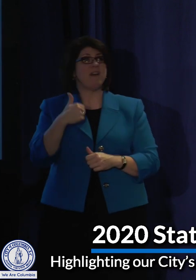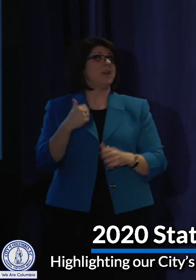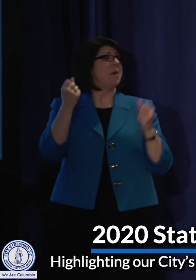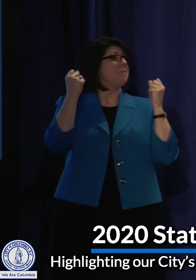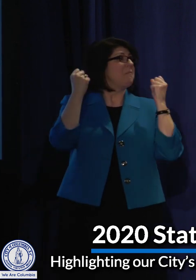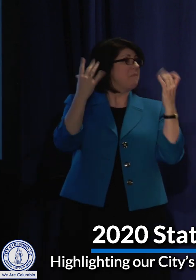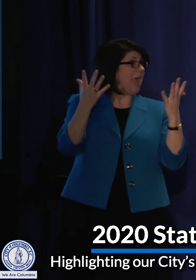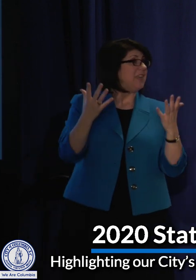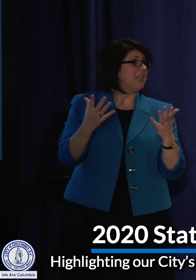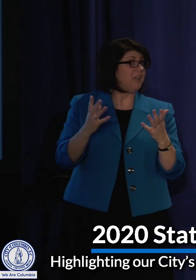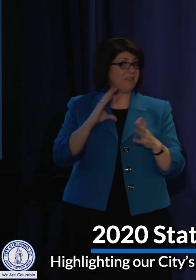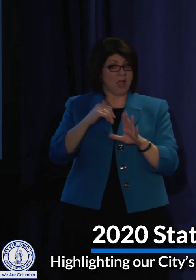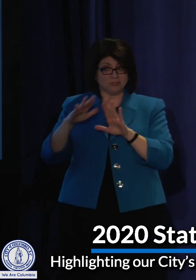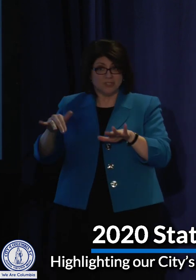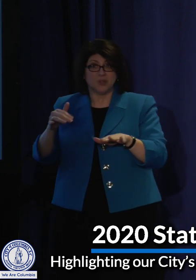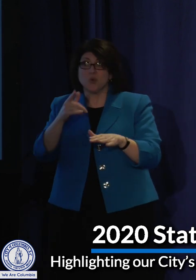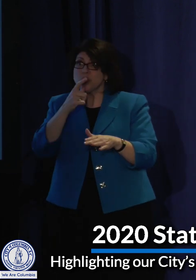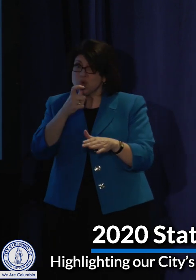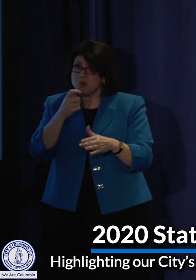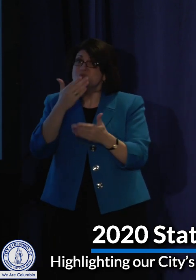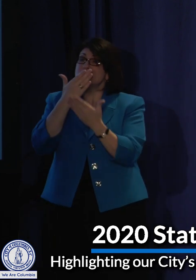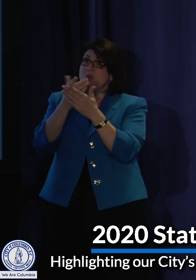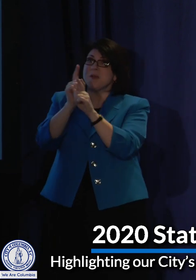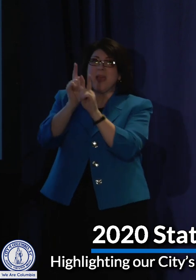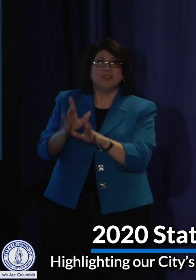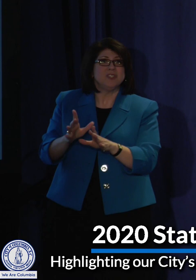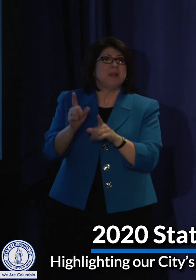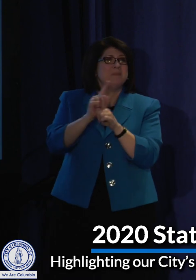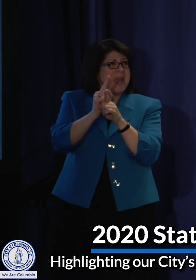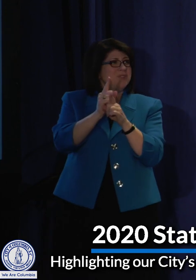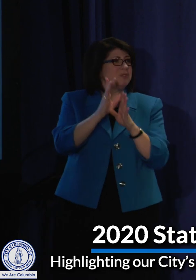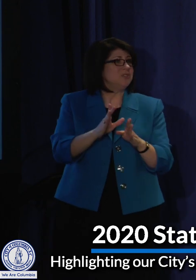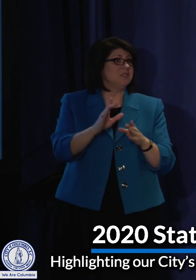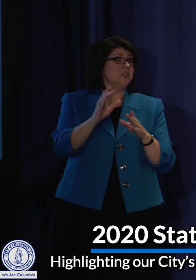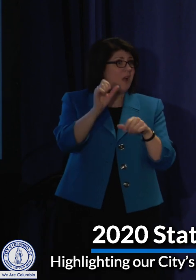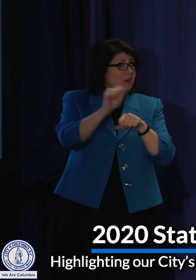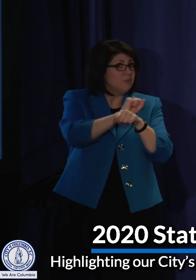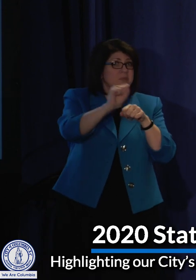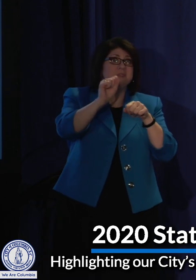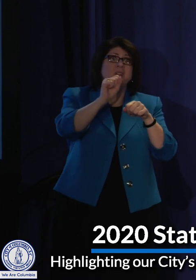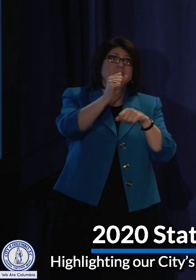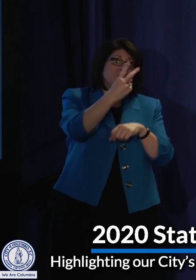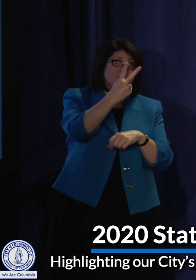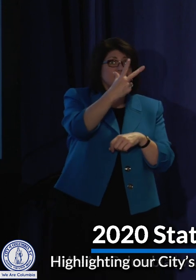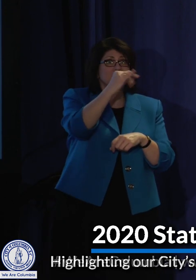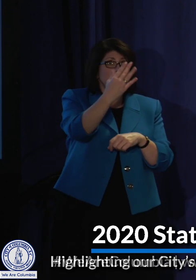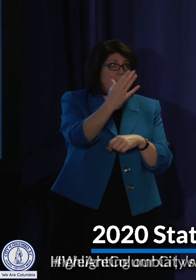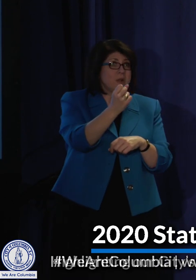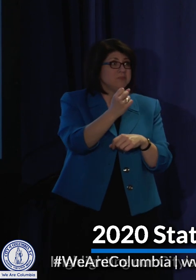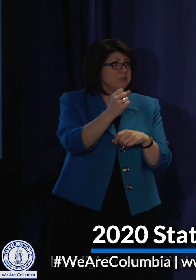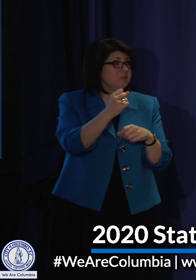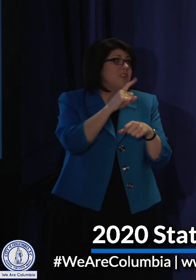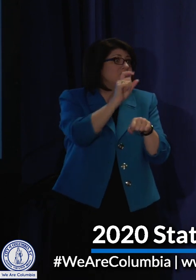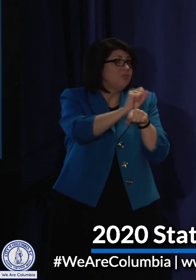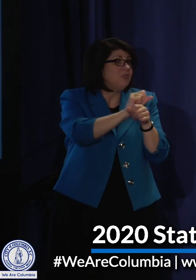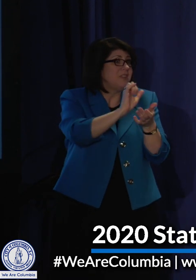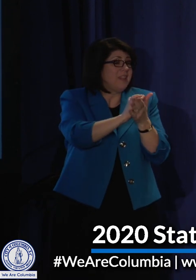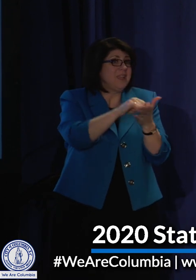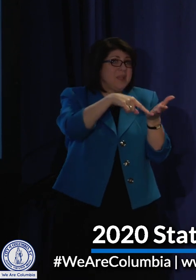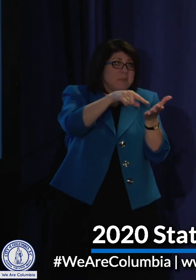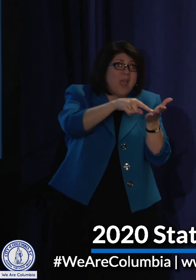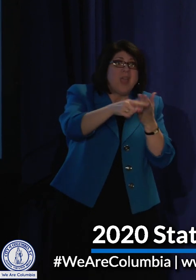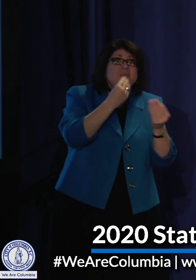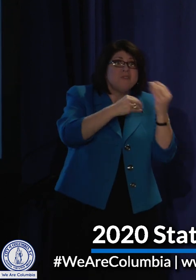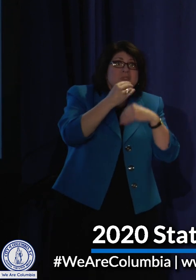Many of them who do have good mentors, the mentors are busy working two and three jobs just to make sure they keep food on the table, the lights on,